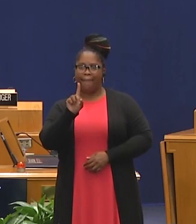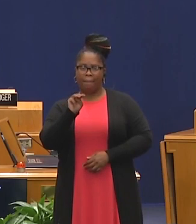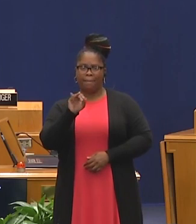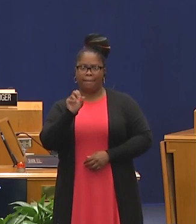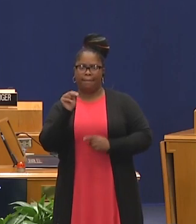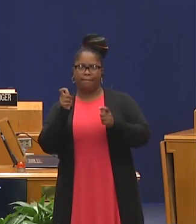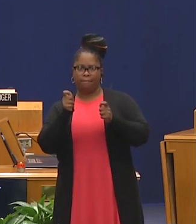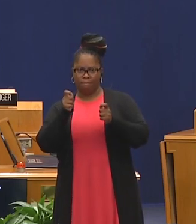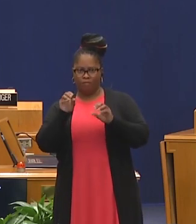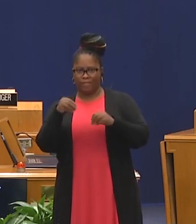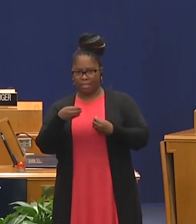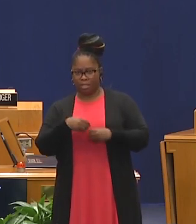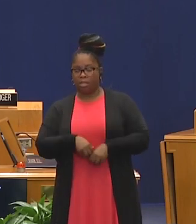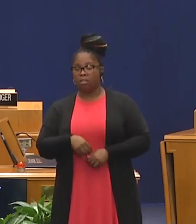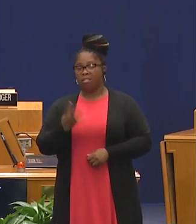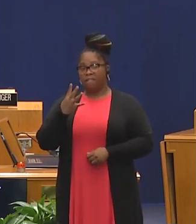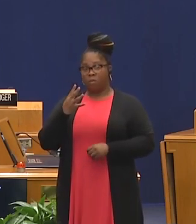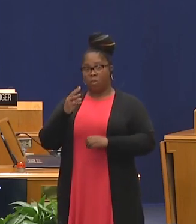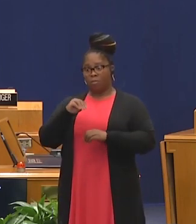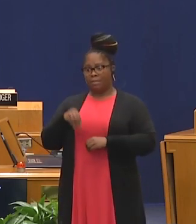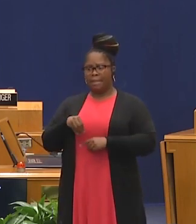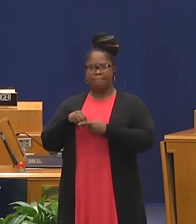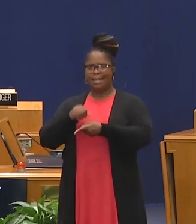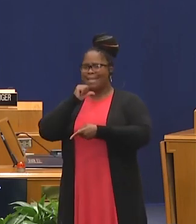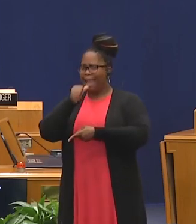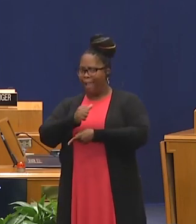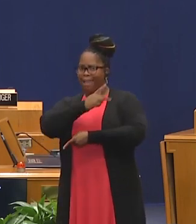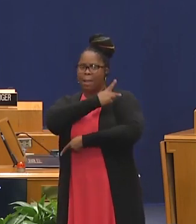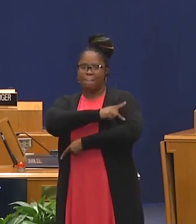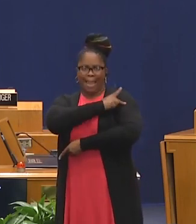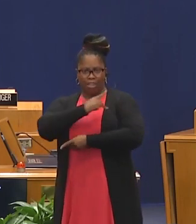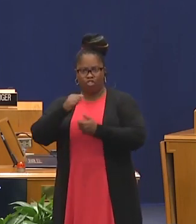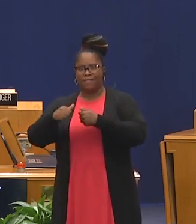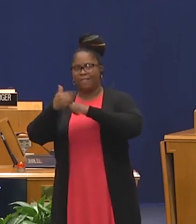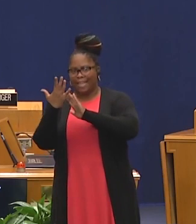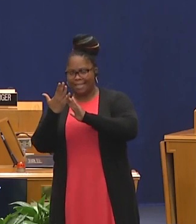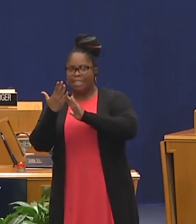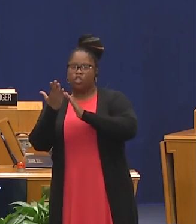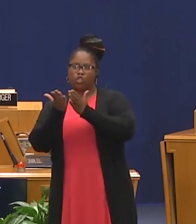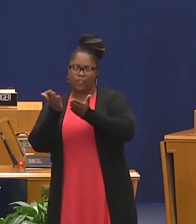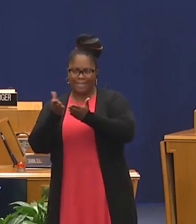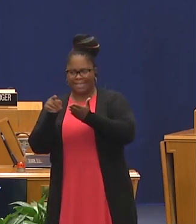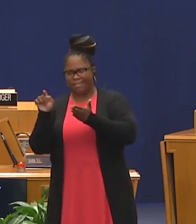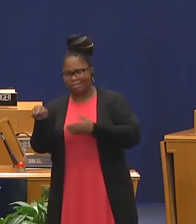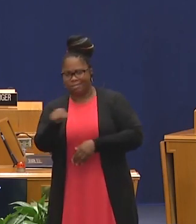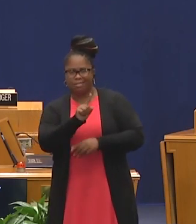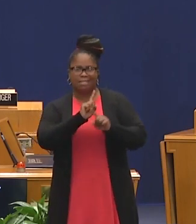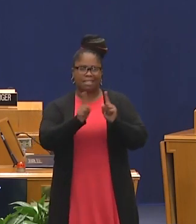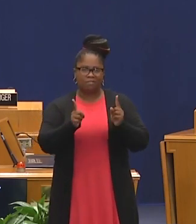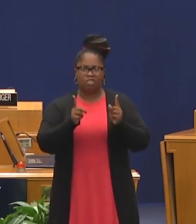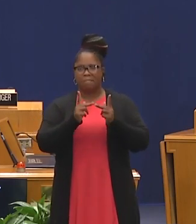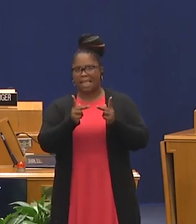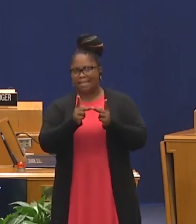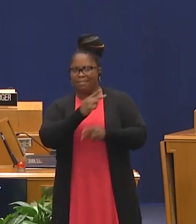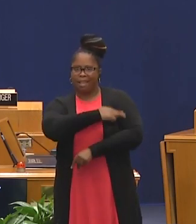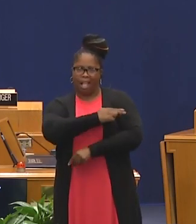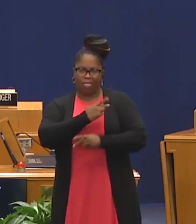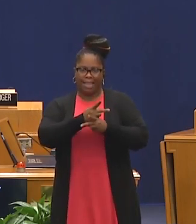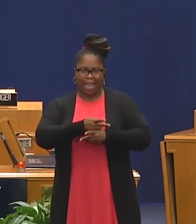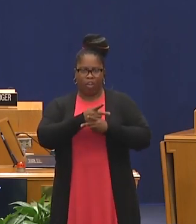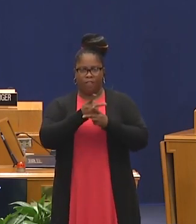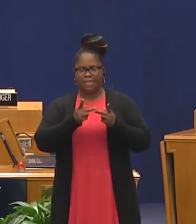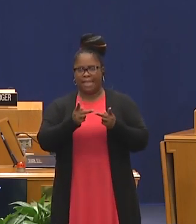and an additional 4% are among non-patient facing services at various healthcare facilities. The rest of the cases